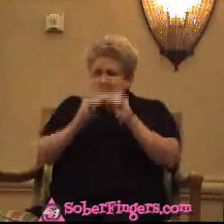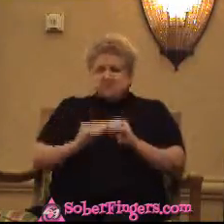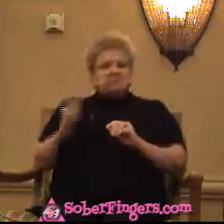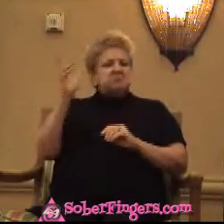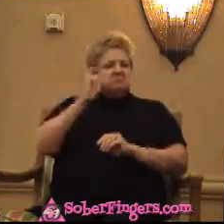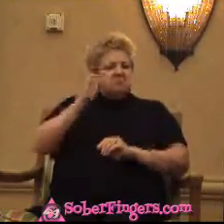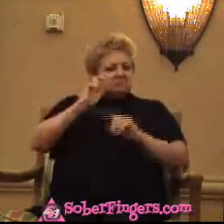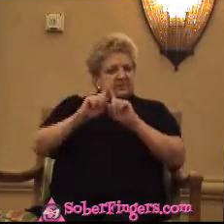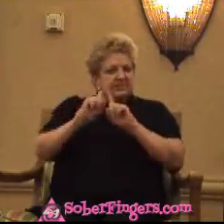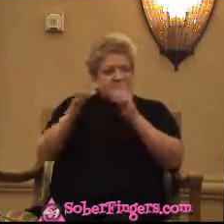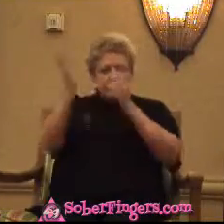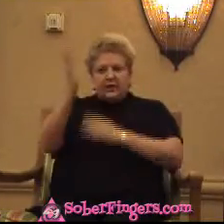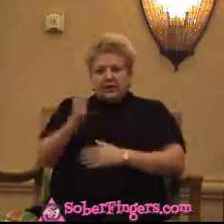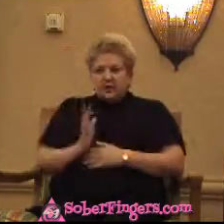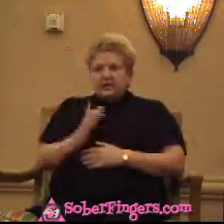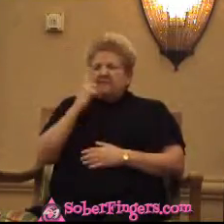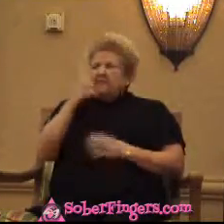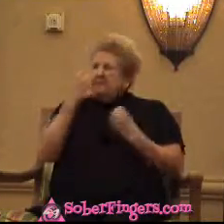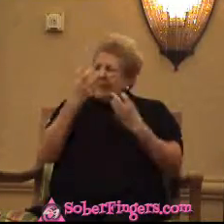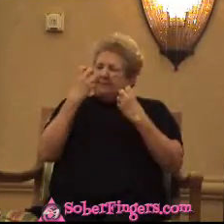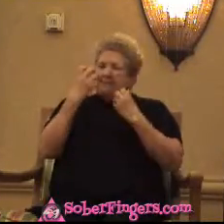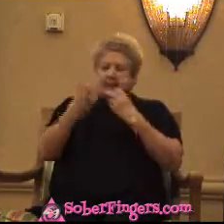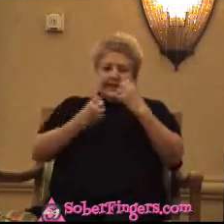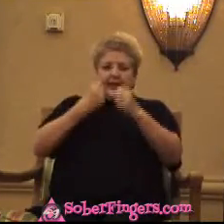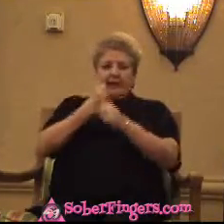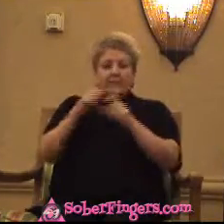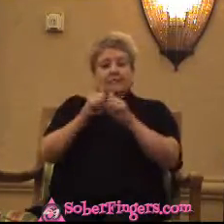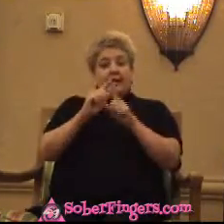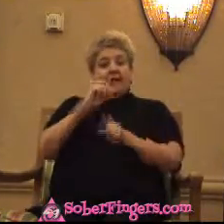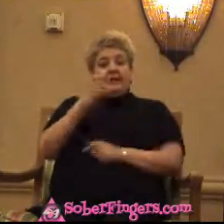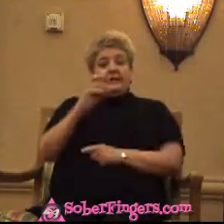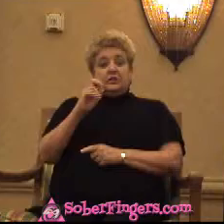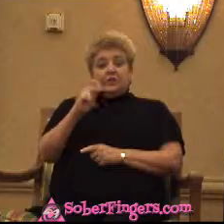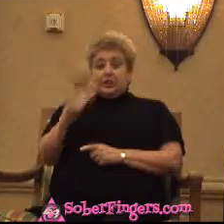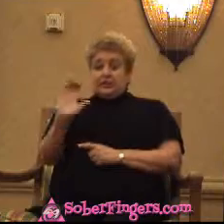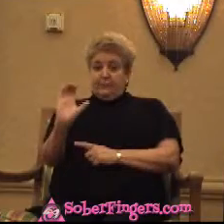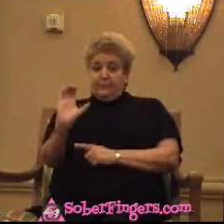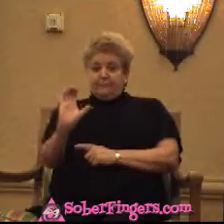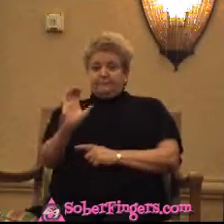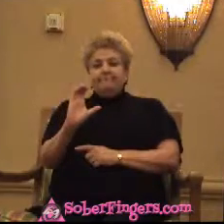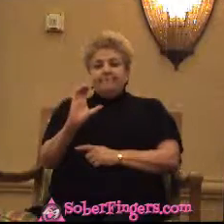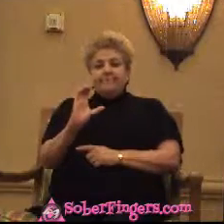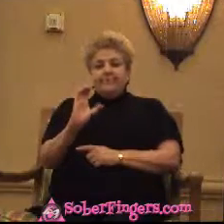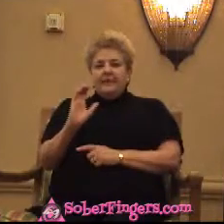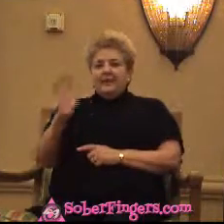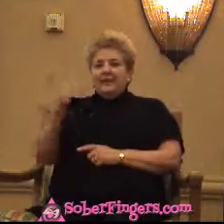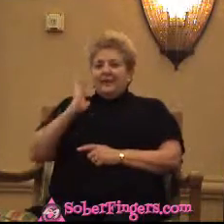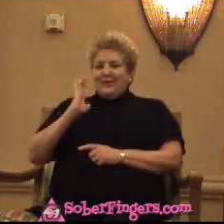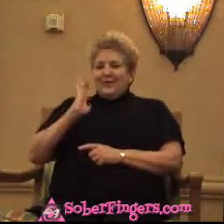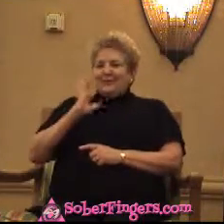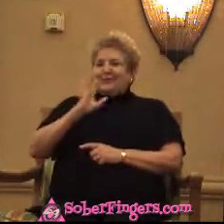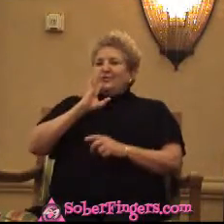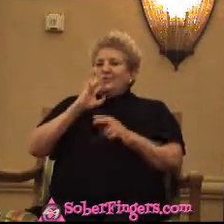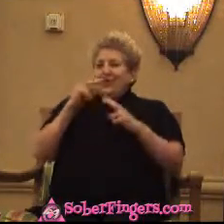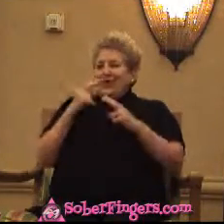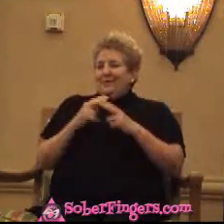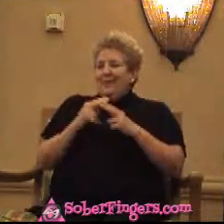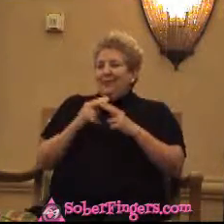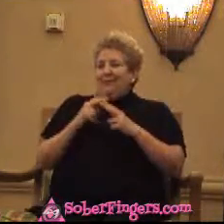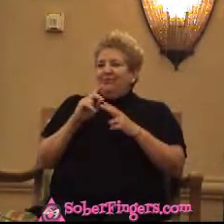of things, and for years and years and years, especially like Chuck Chamberlain when he used to talk about this smooth life that he had, and I